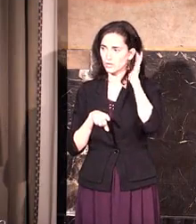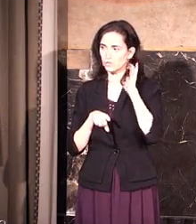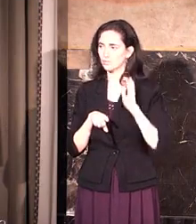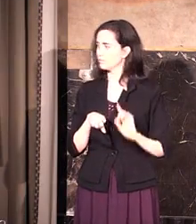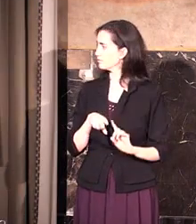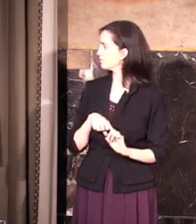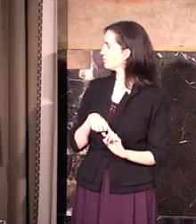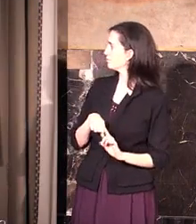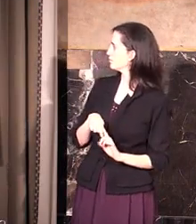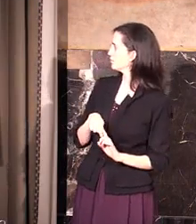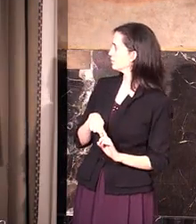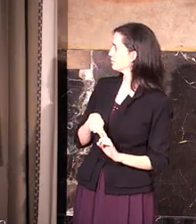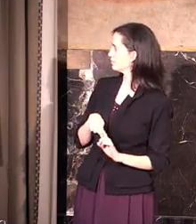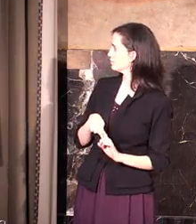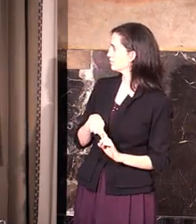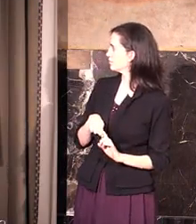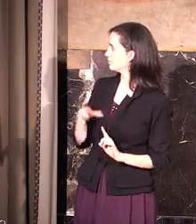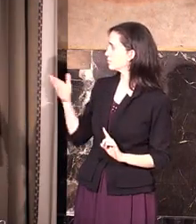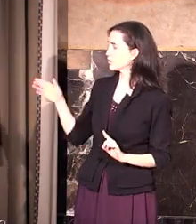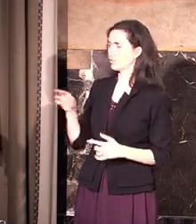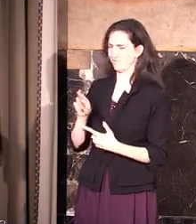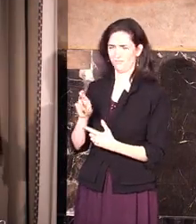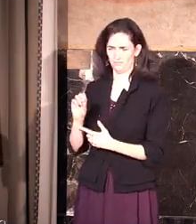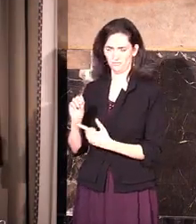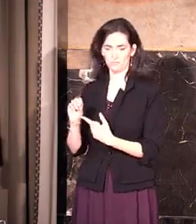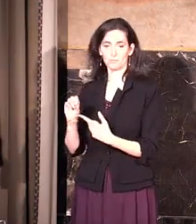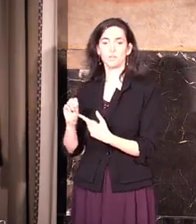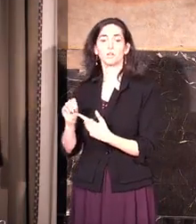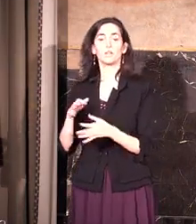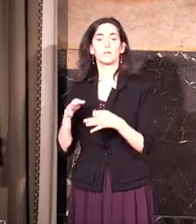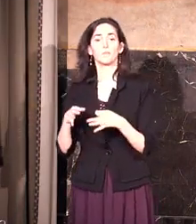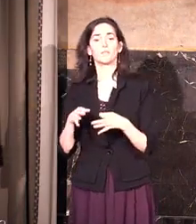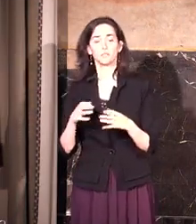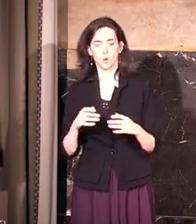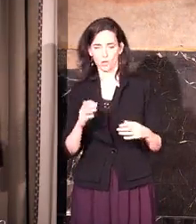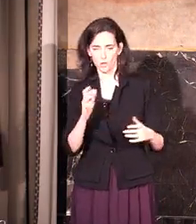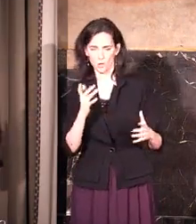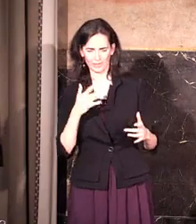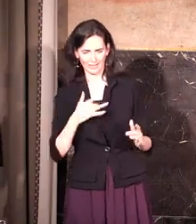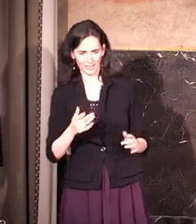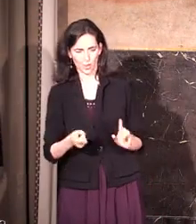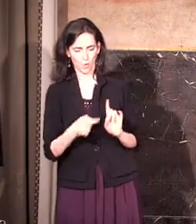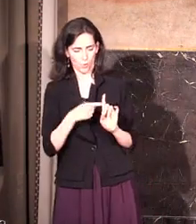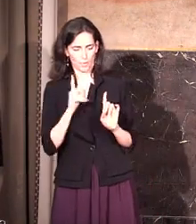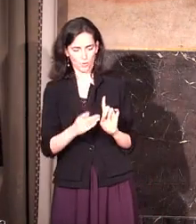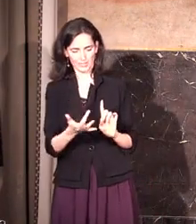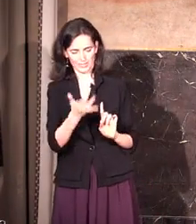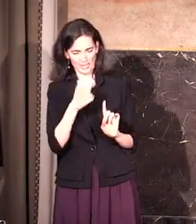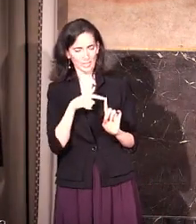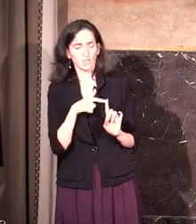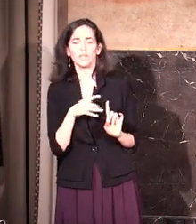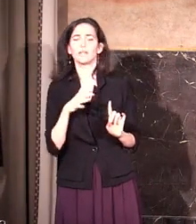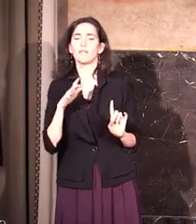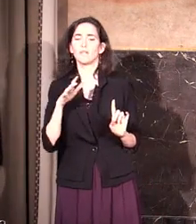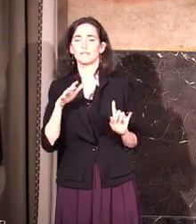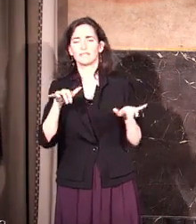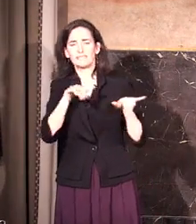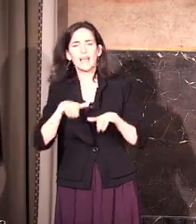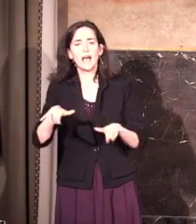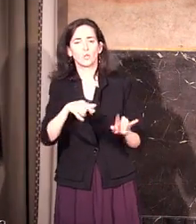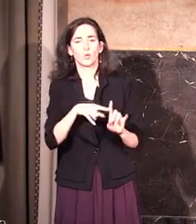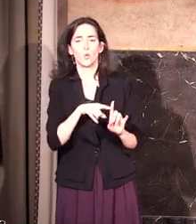disease is. It tells you, on average, the number of people that will be infected by every person who is themselves